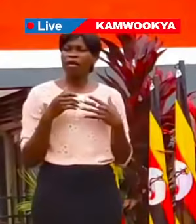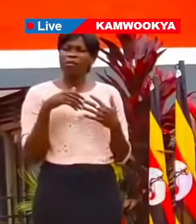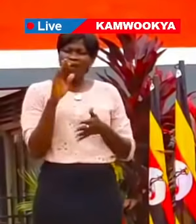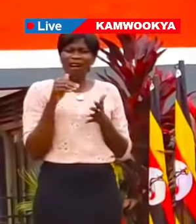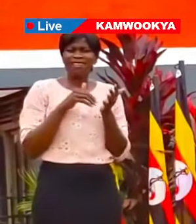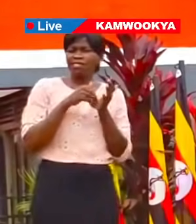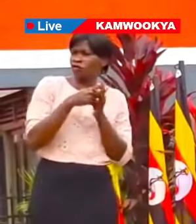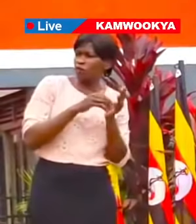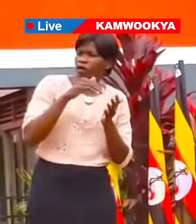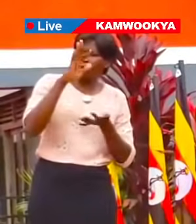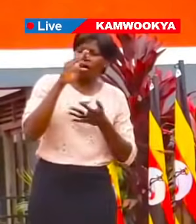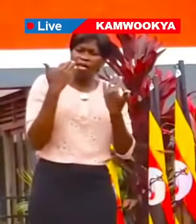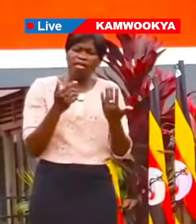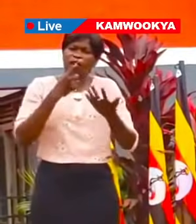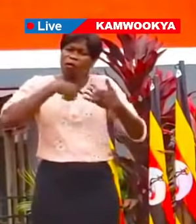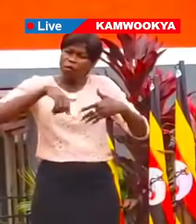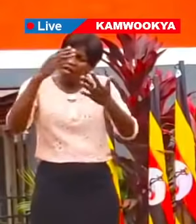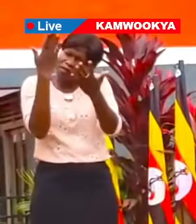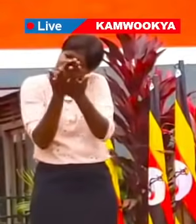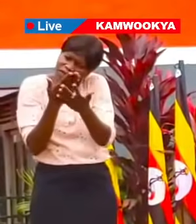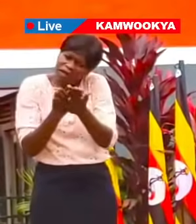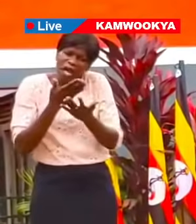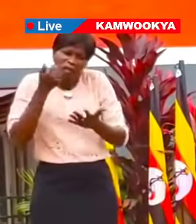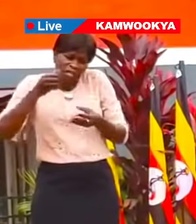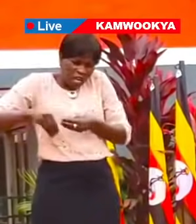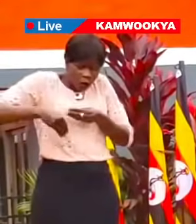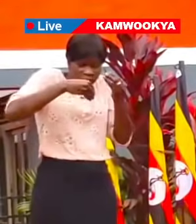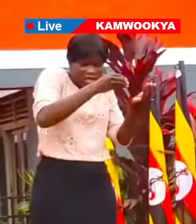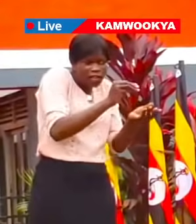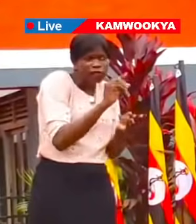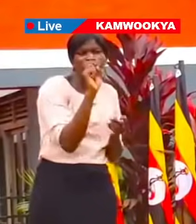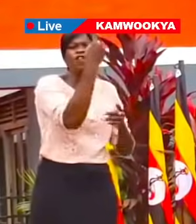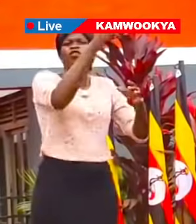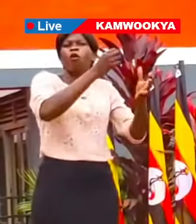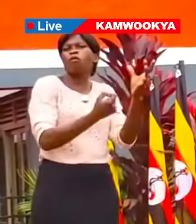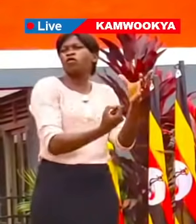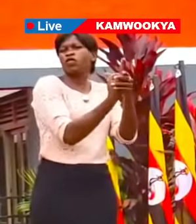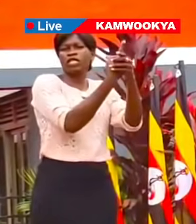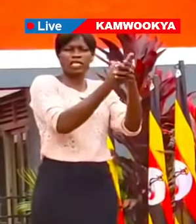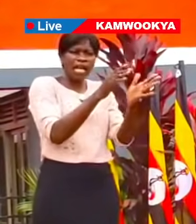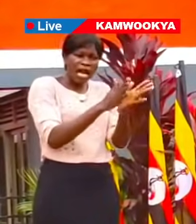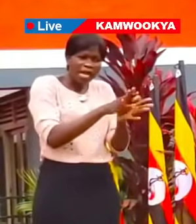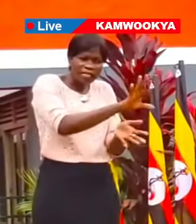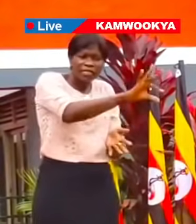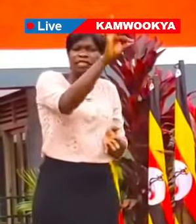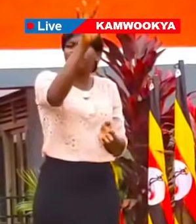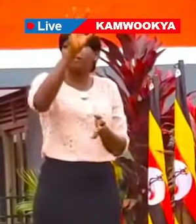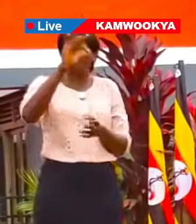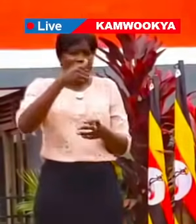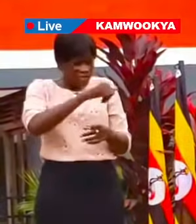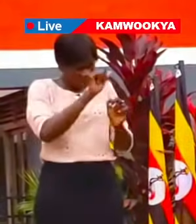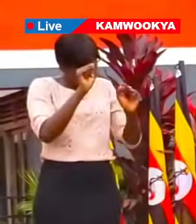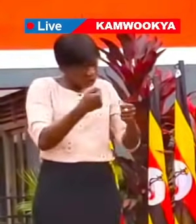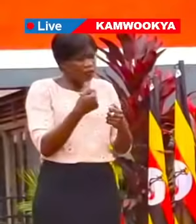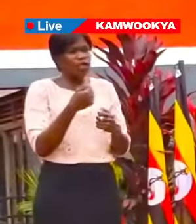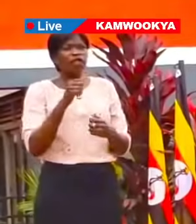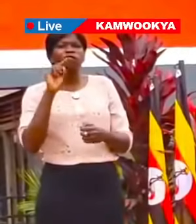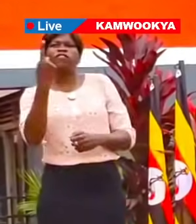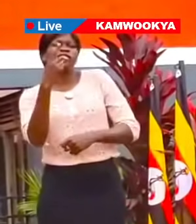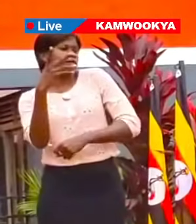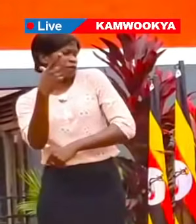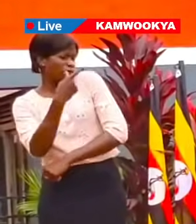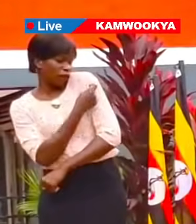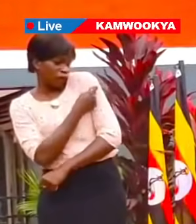so we propose we give them a priority and they first take the chance. So we shall